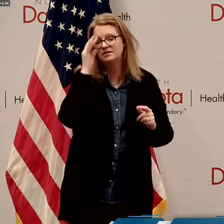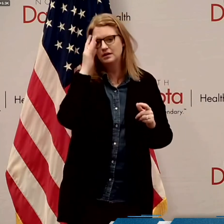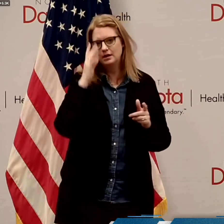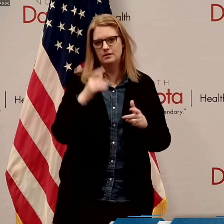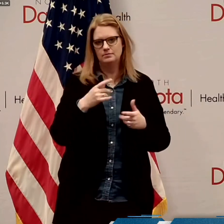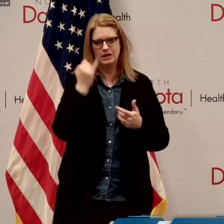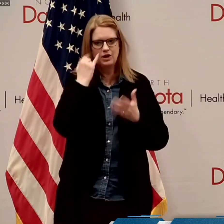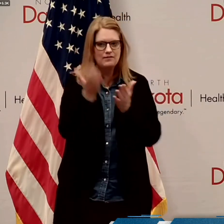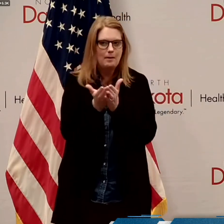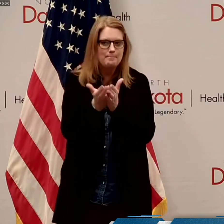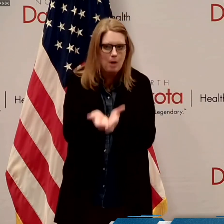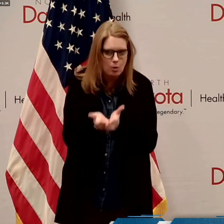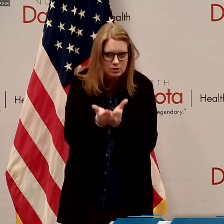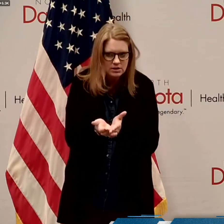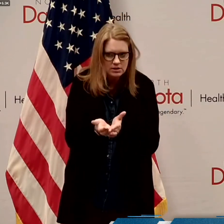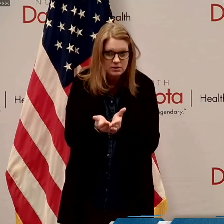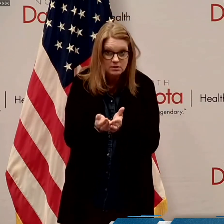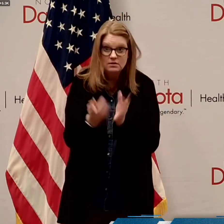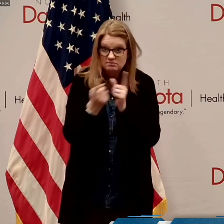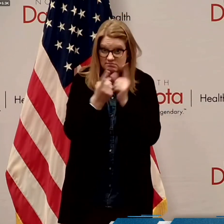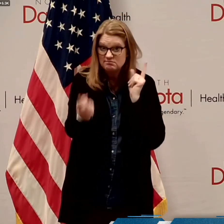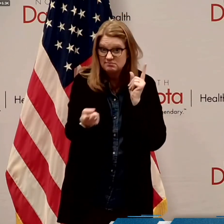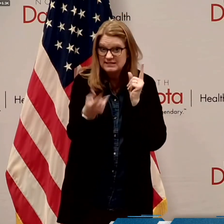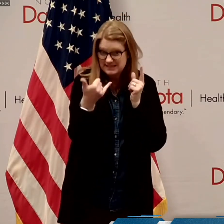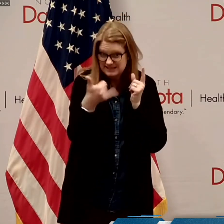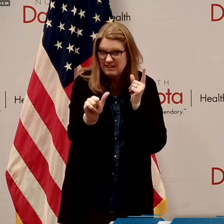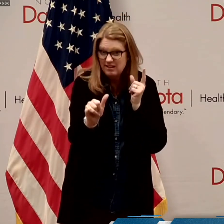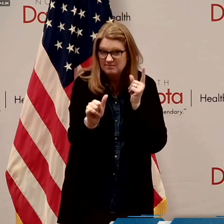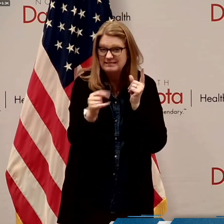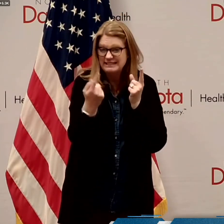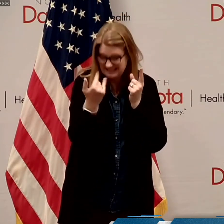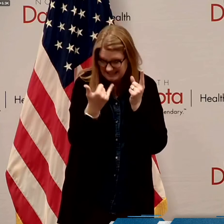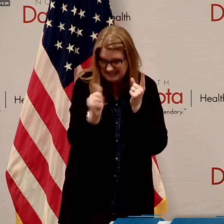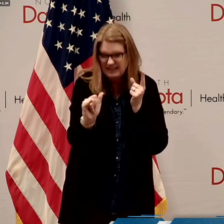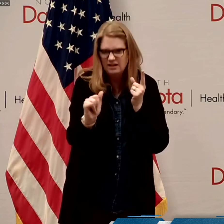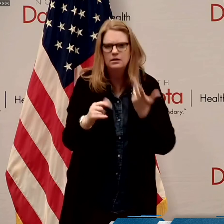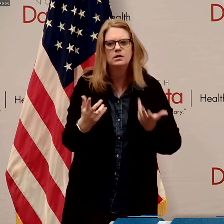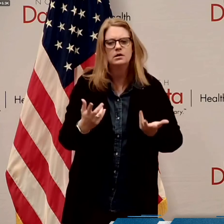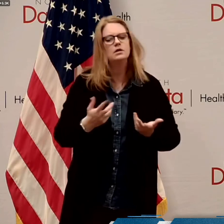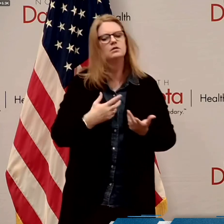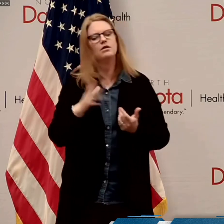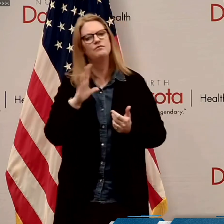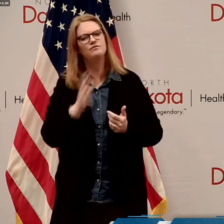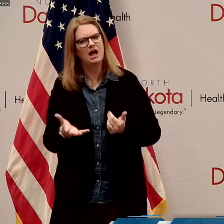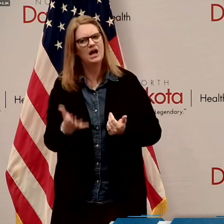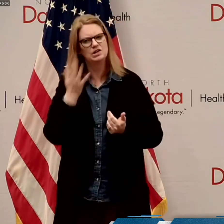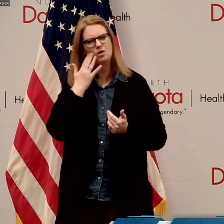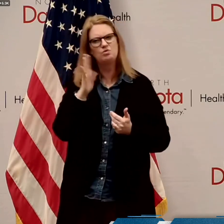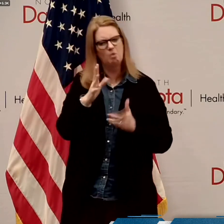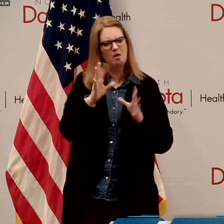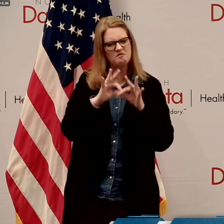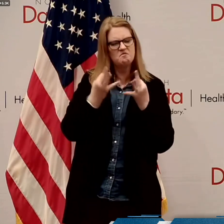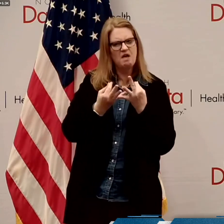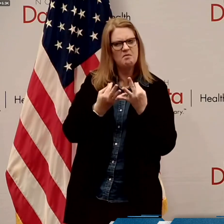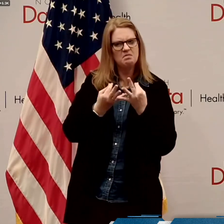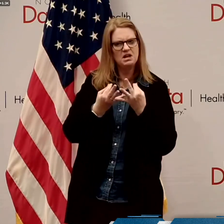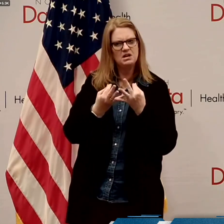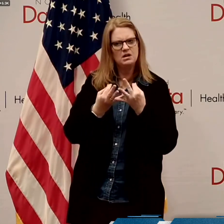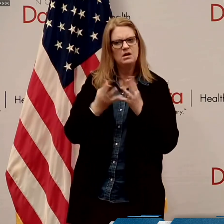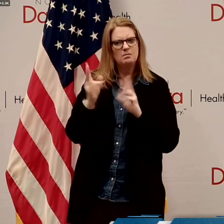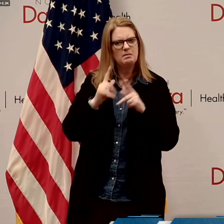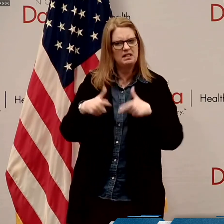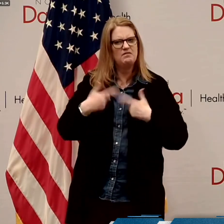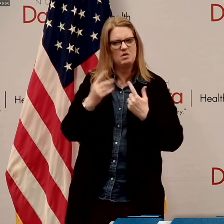from a boat, social distancing still applies on the water, just like it's okay to get in a car with your immediate family member or your household